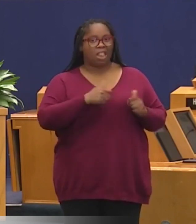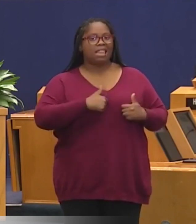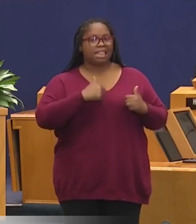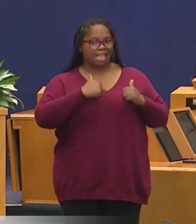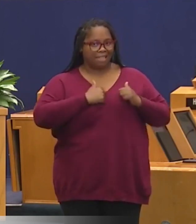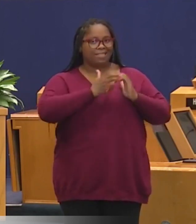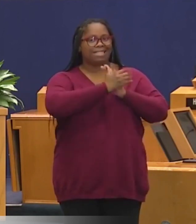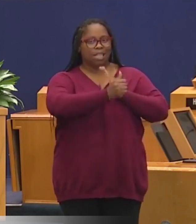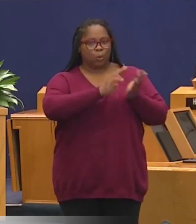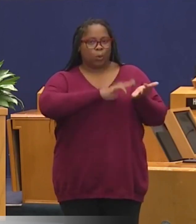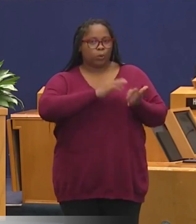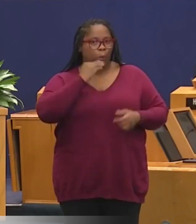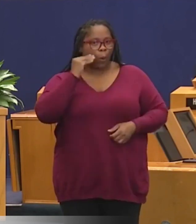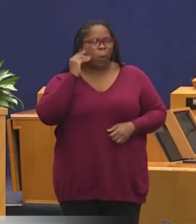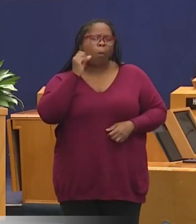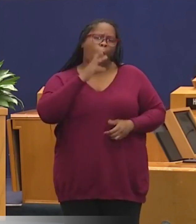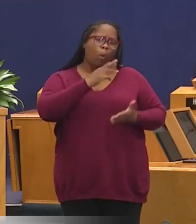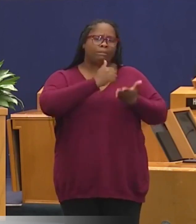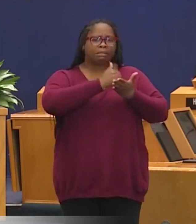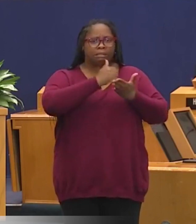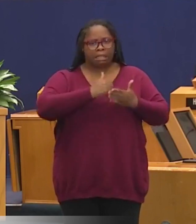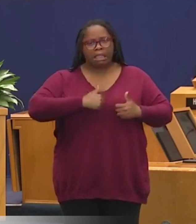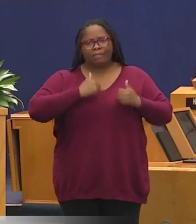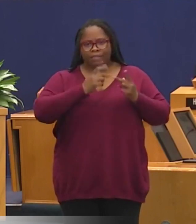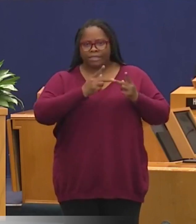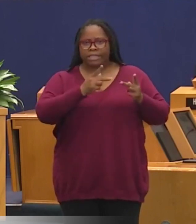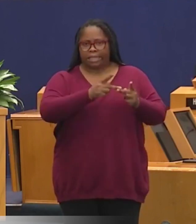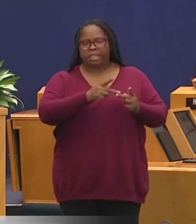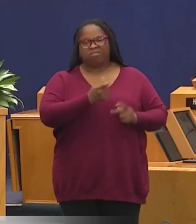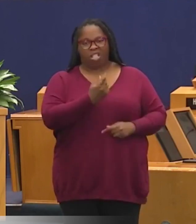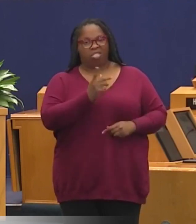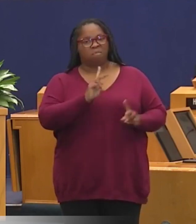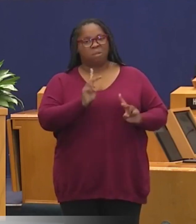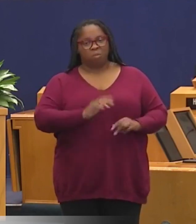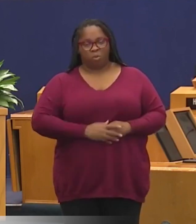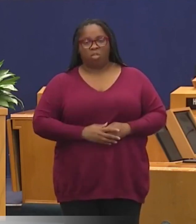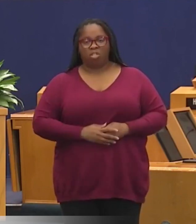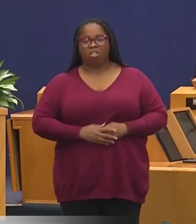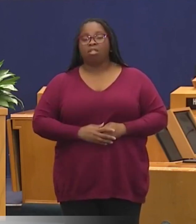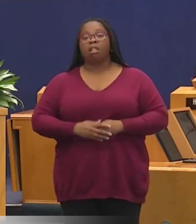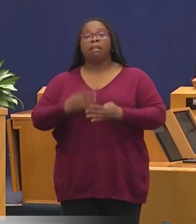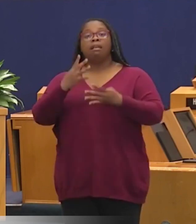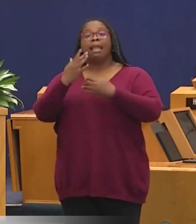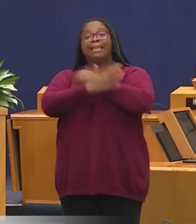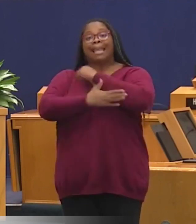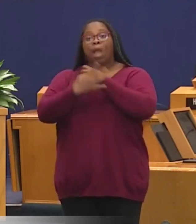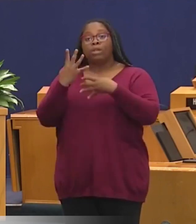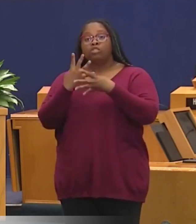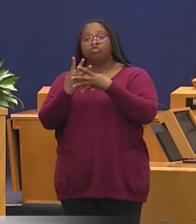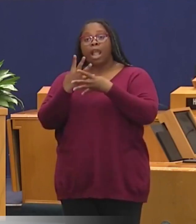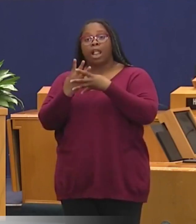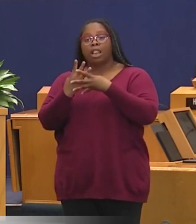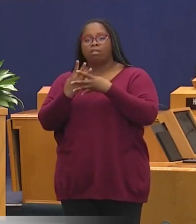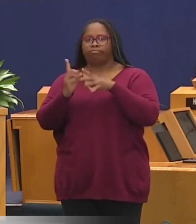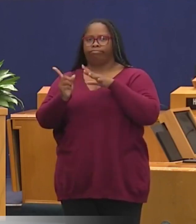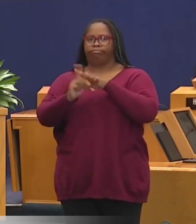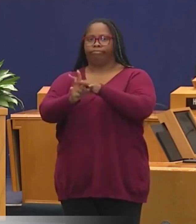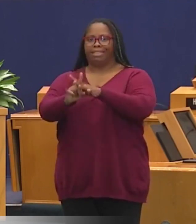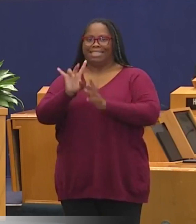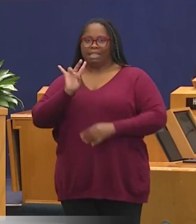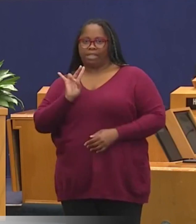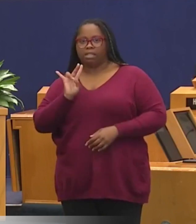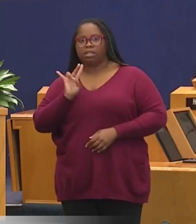nursing facility or an assisted living facility. At the county jail, we currently have 7 cases.